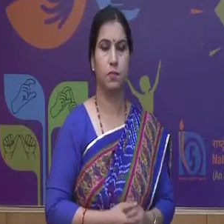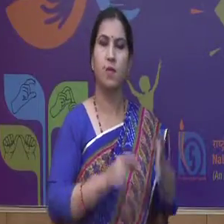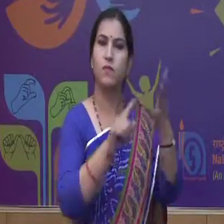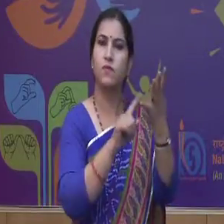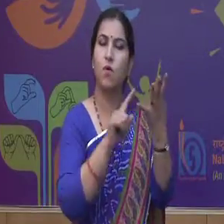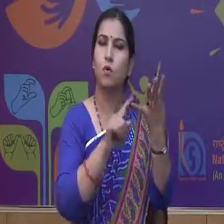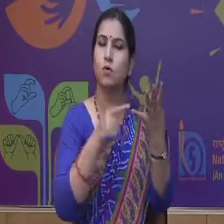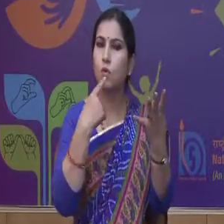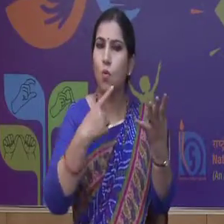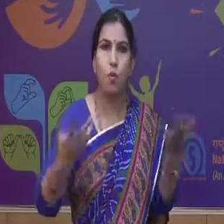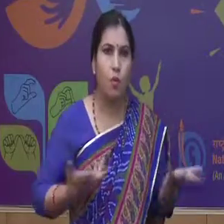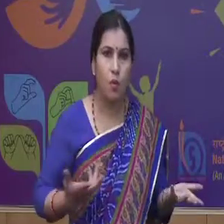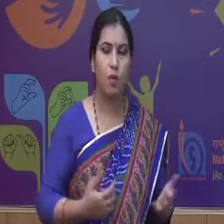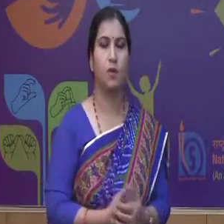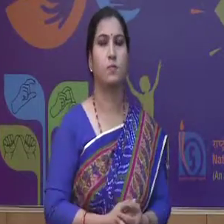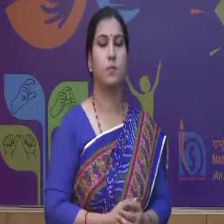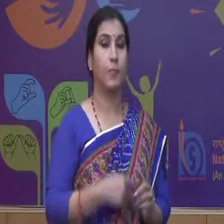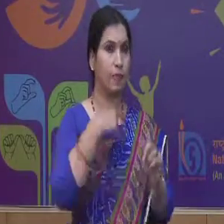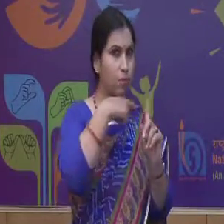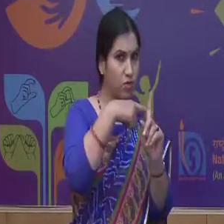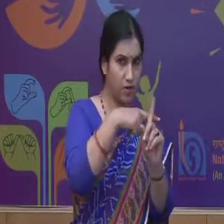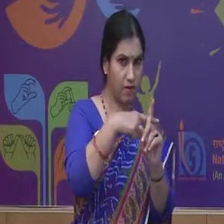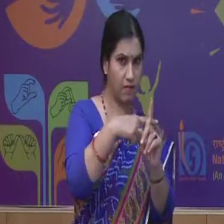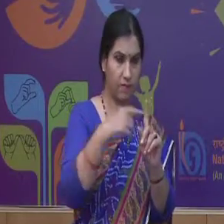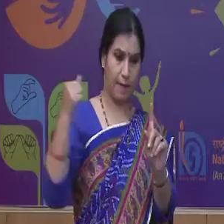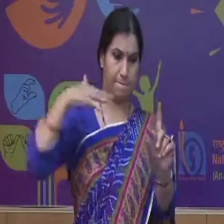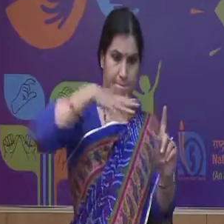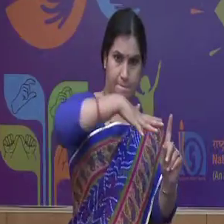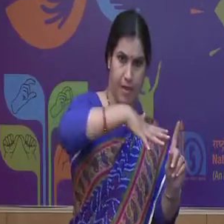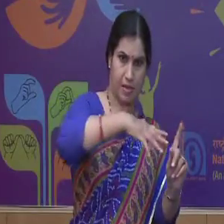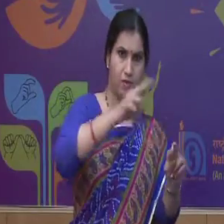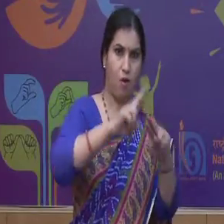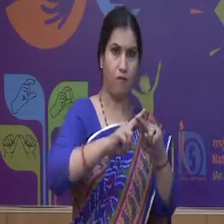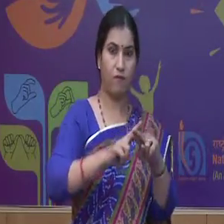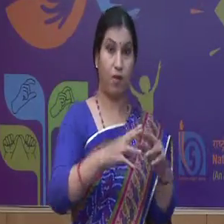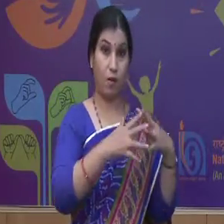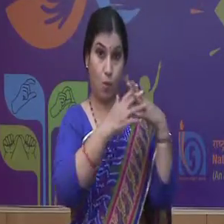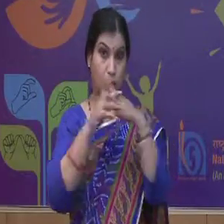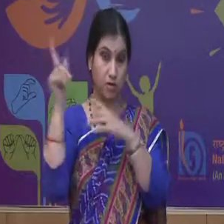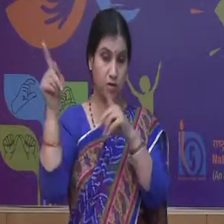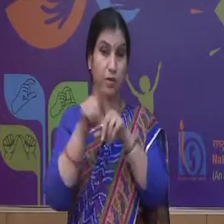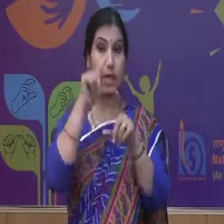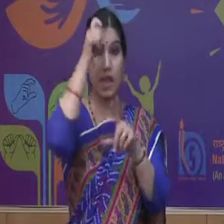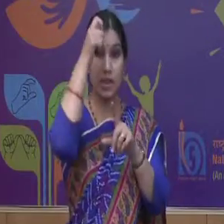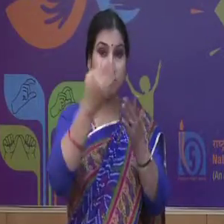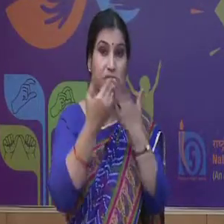Fourth, we talked about positive impact of Western and English education in India.